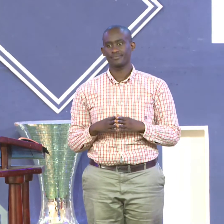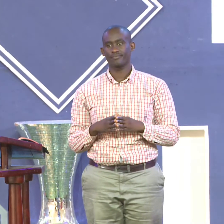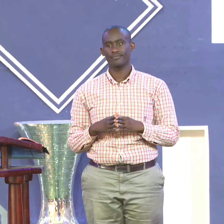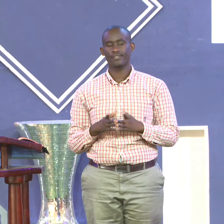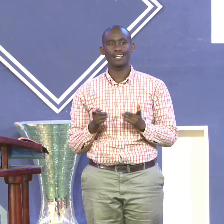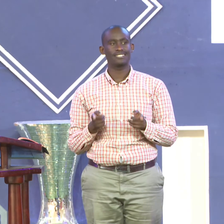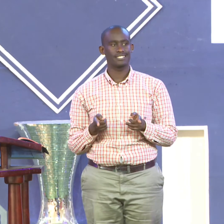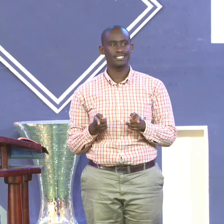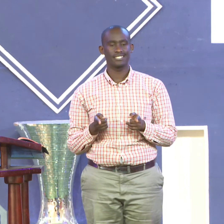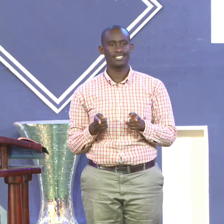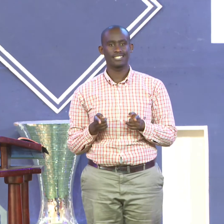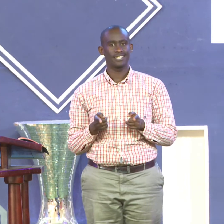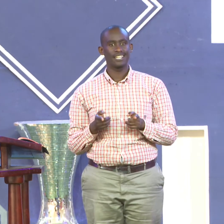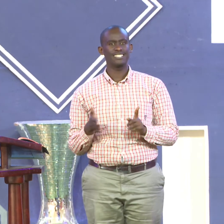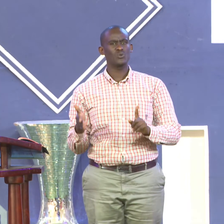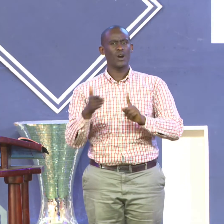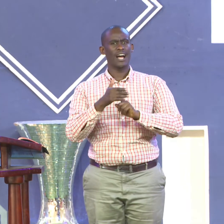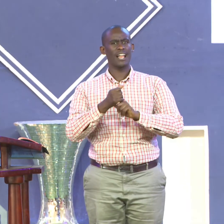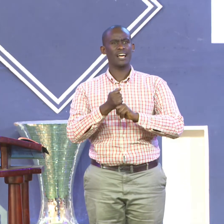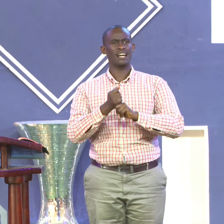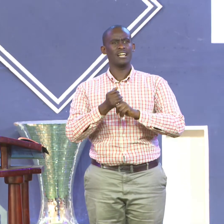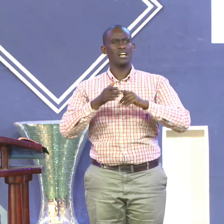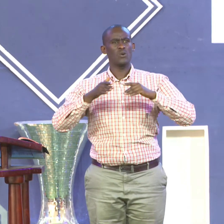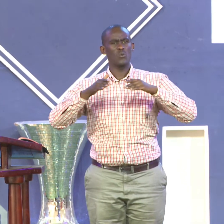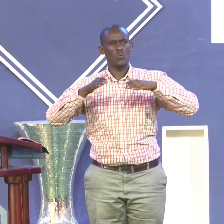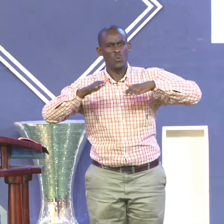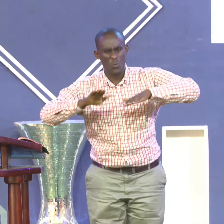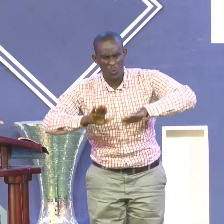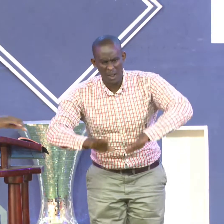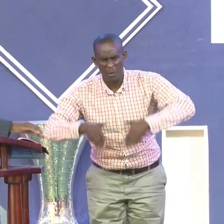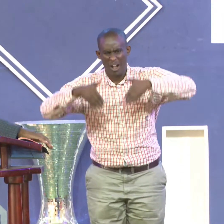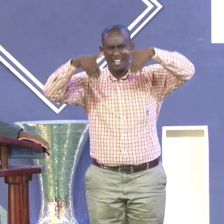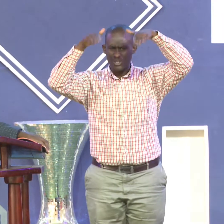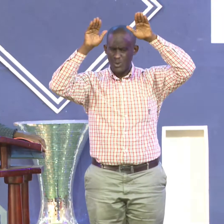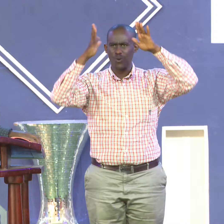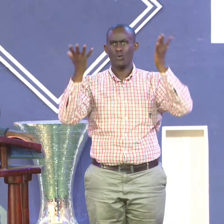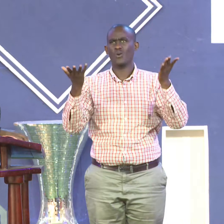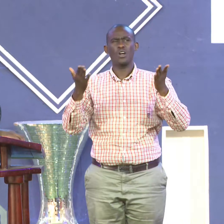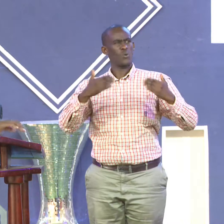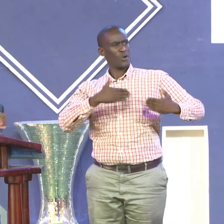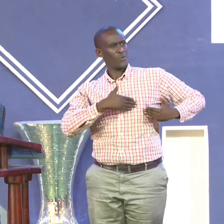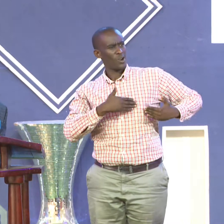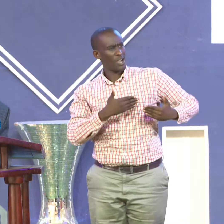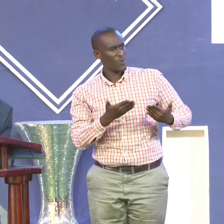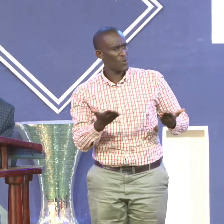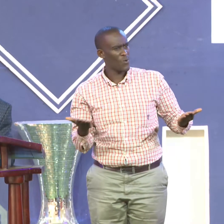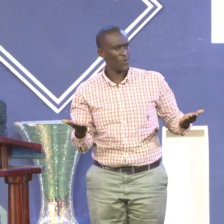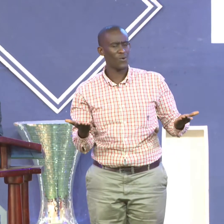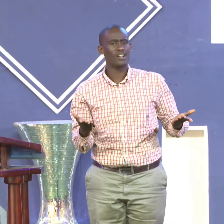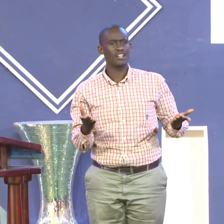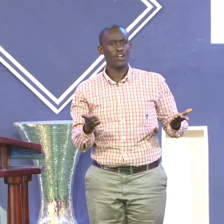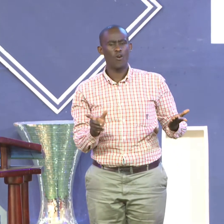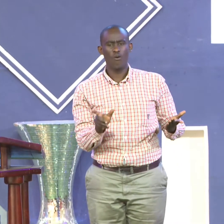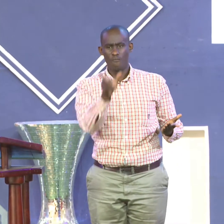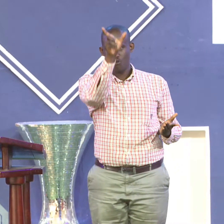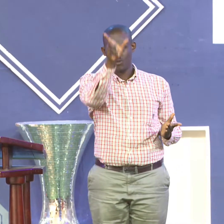Kitwala kwewaayo. It takes dedication. Kweggulawo. Opening up yourself okubera nti